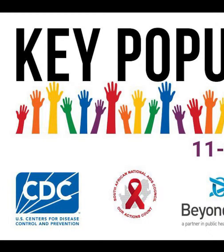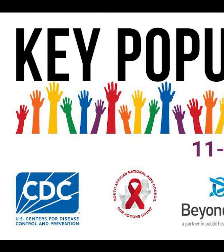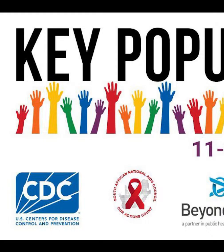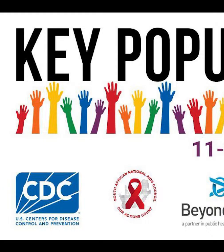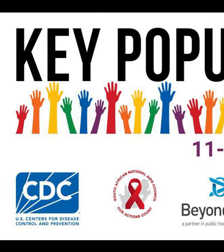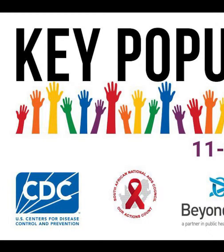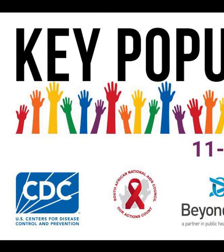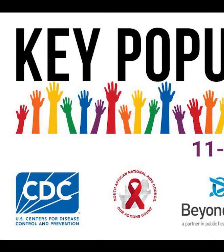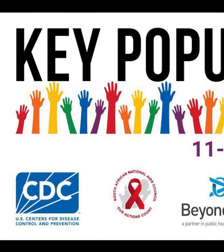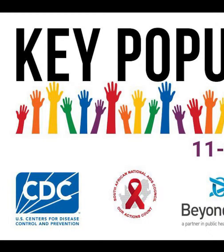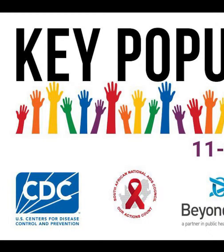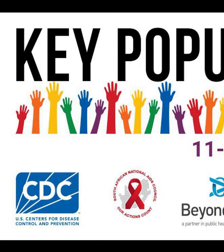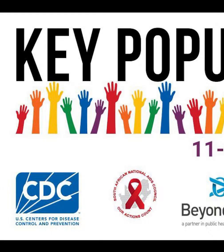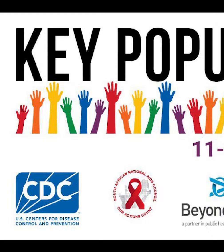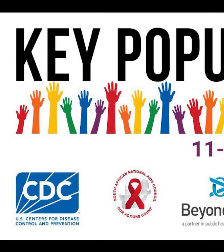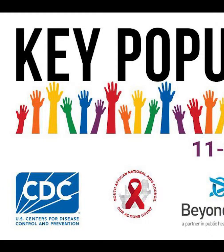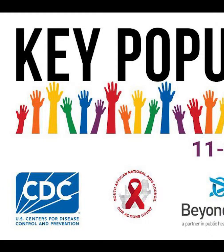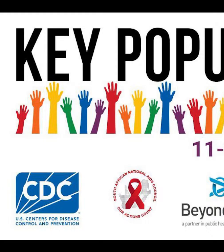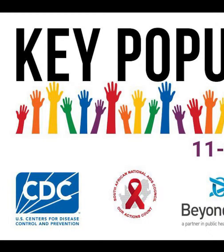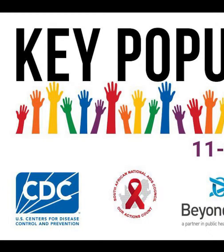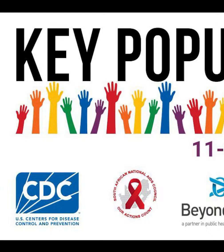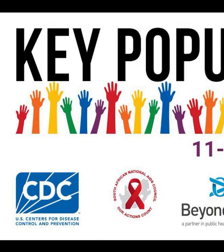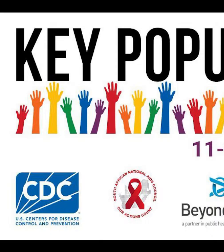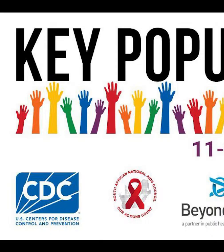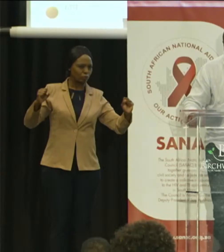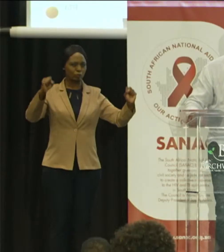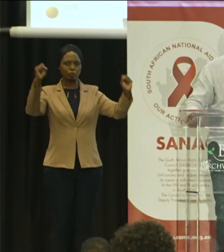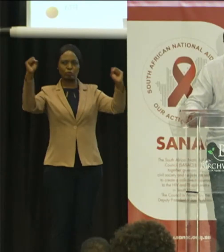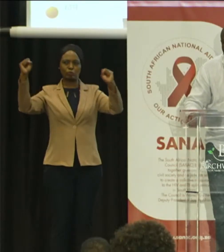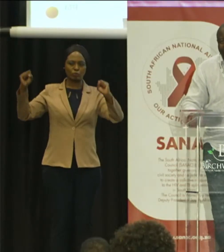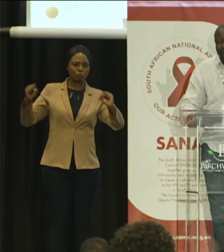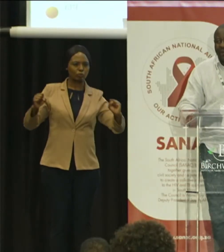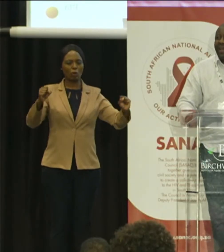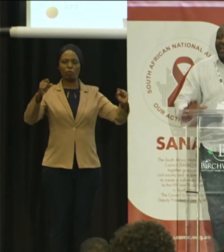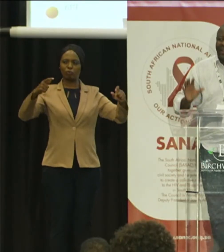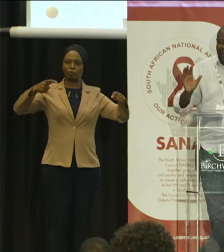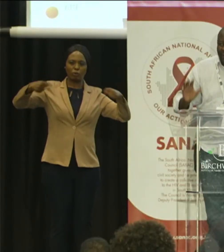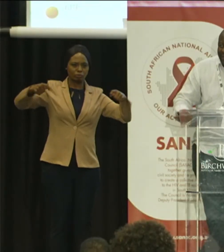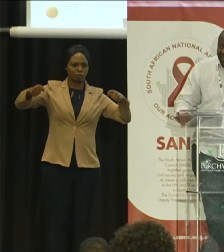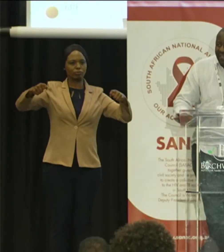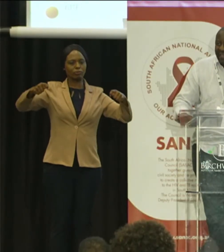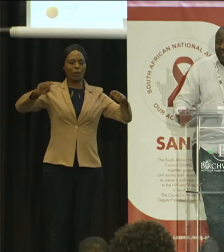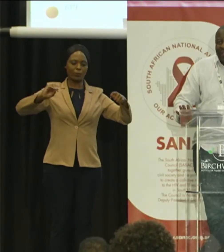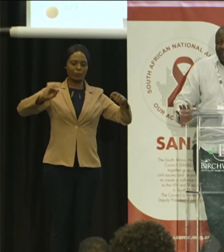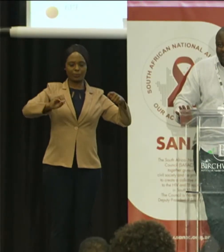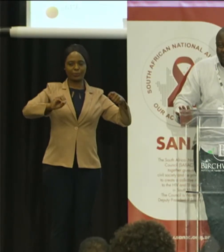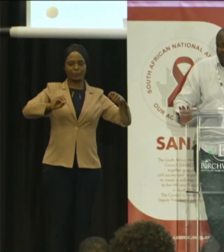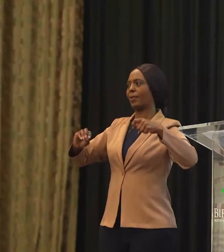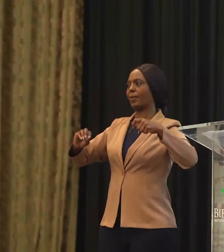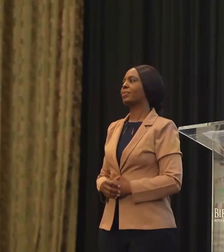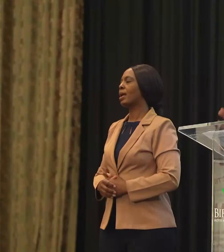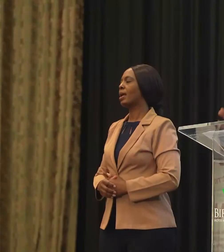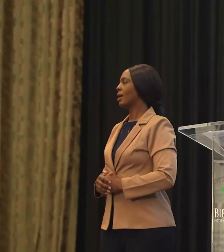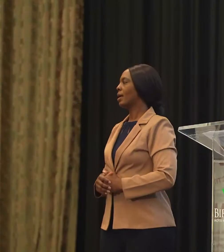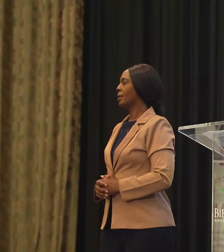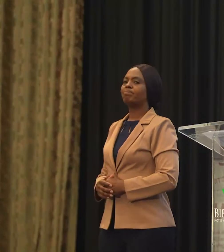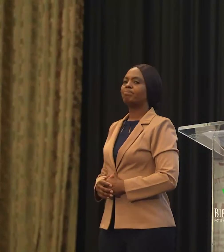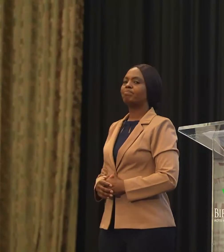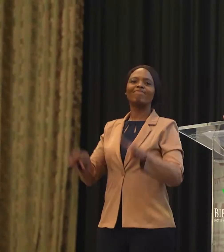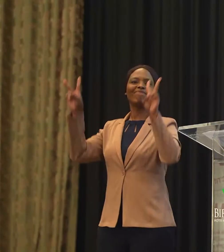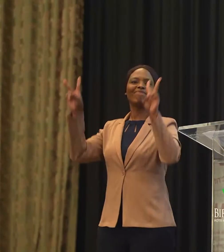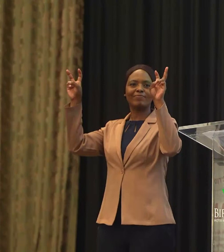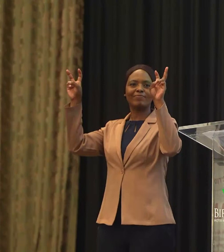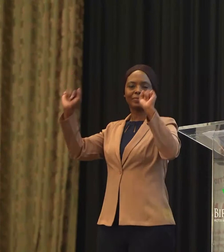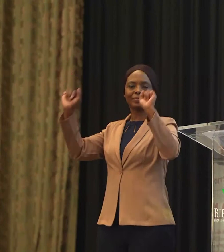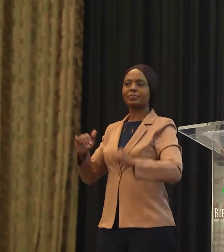Everyone was engrossed and everyone wanted to talk and everyone wanted to be part and parcel, and that was the topic of